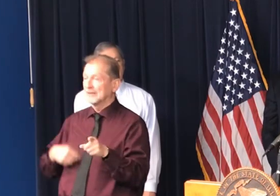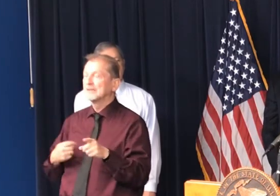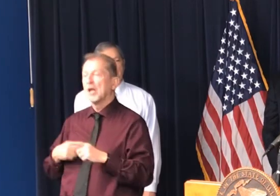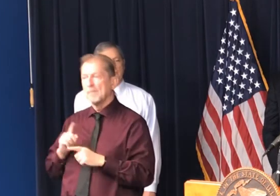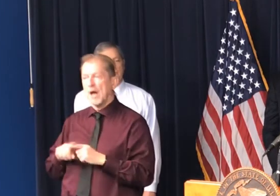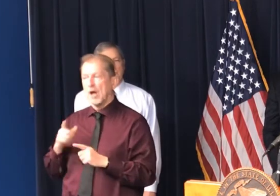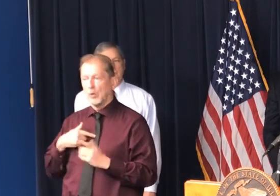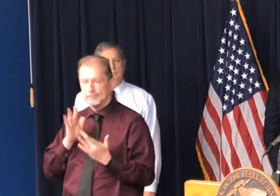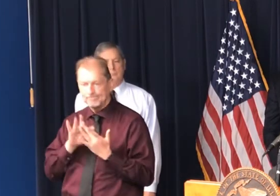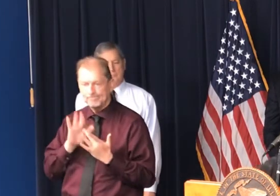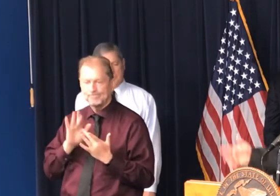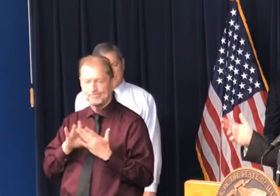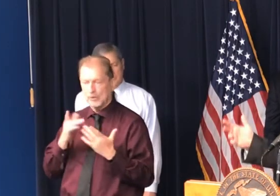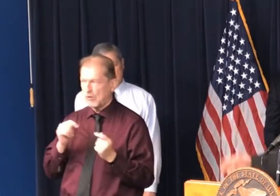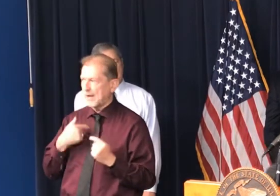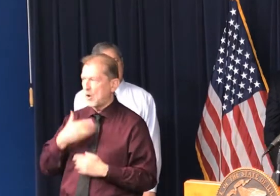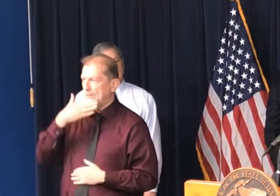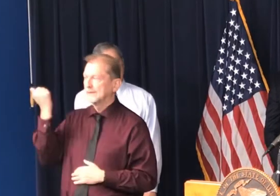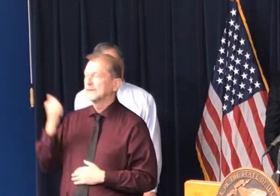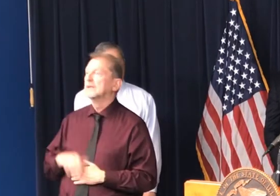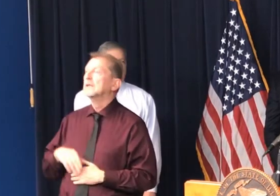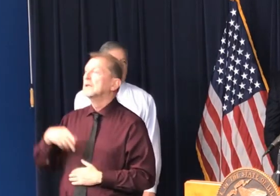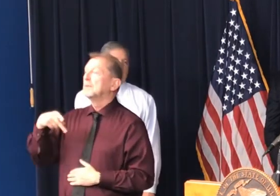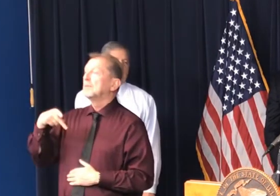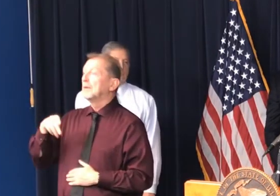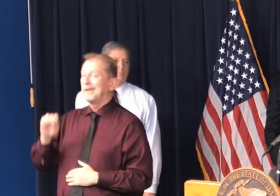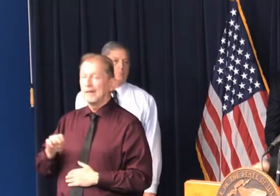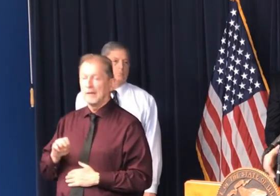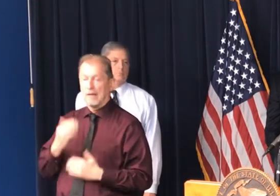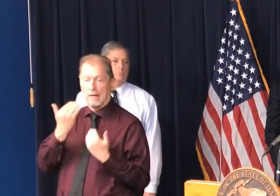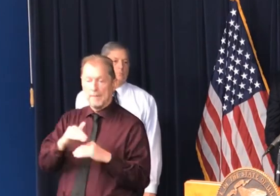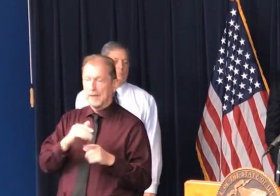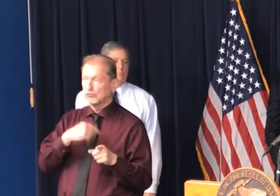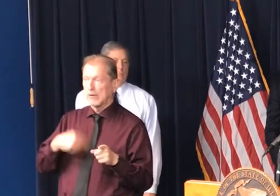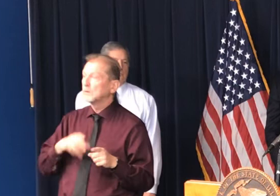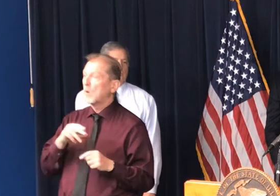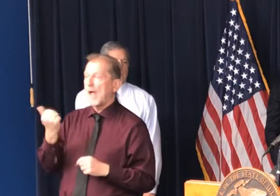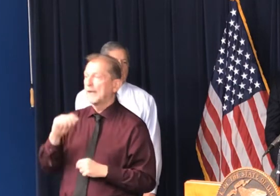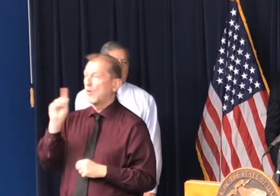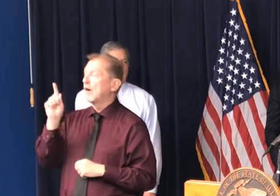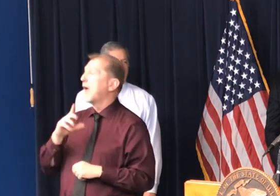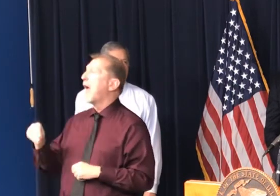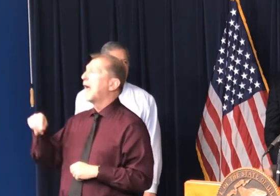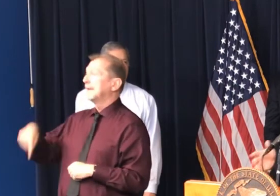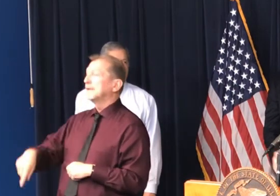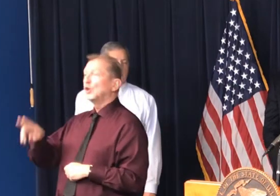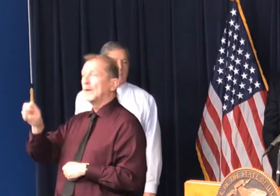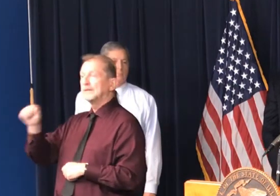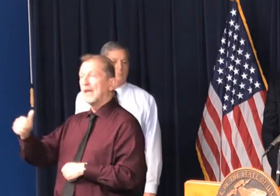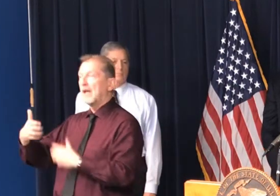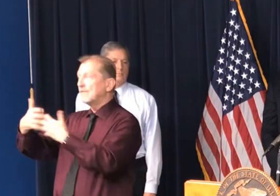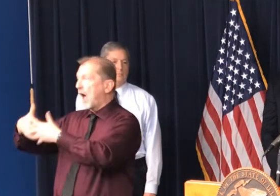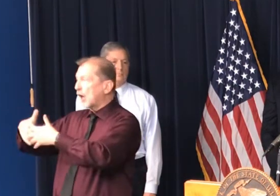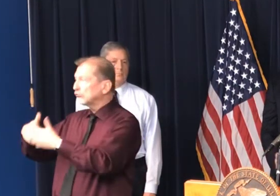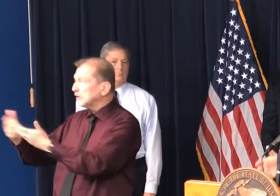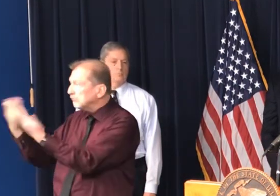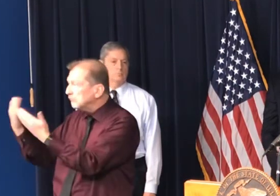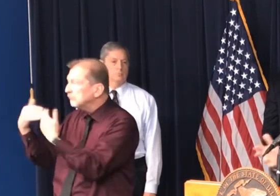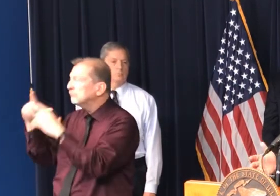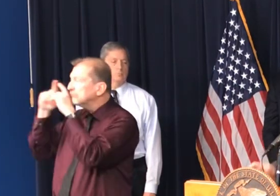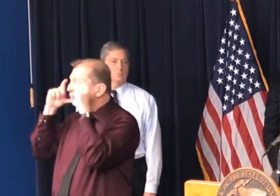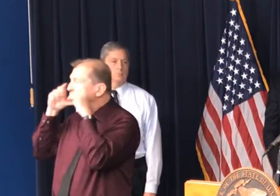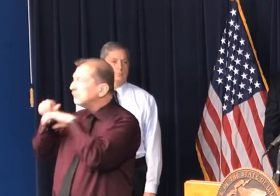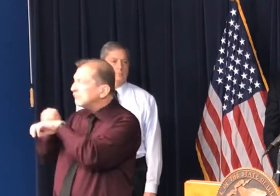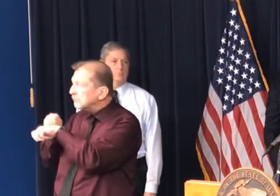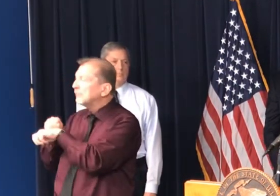we're overcoming those challenges wherever we need to, and acquiring PPE really from anywhere that we can. There are manufacturers here in the United States, and as you heard me the